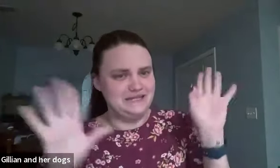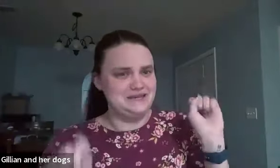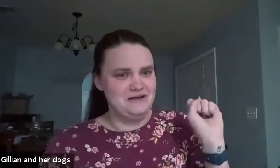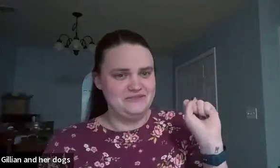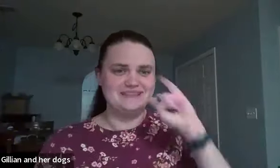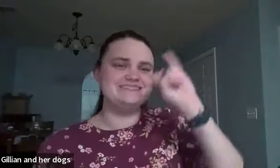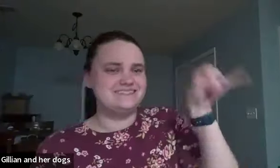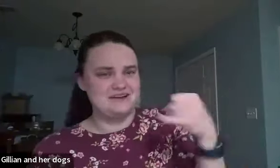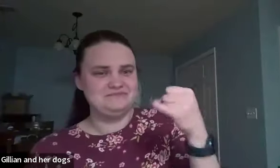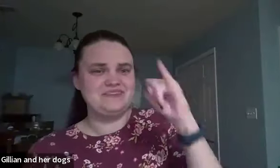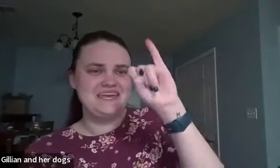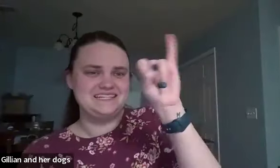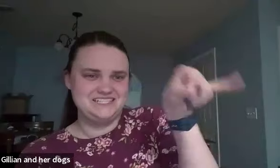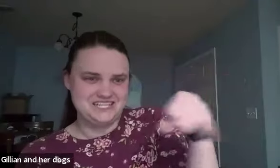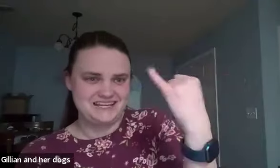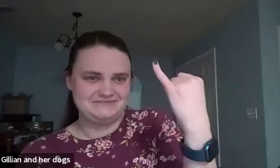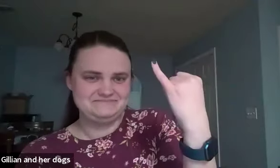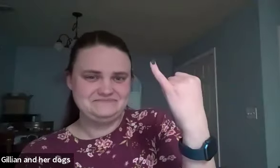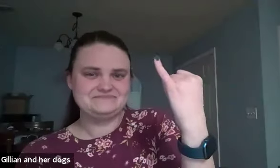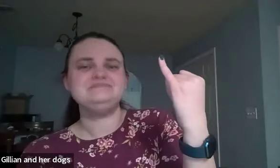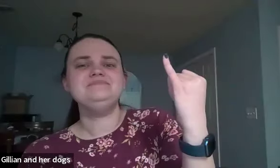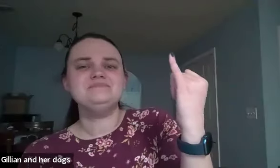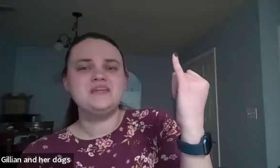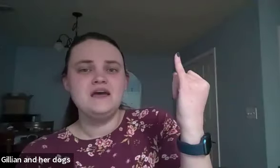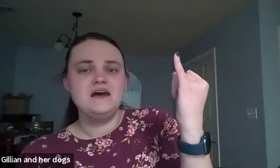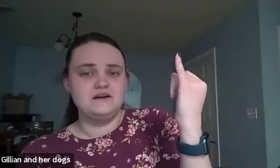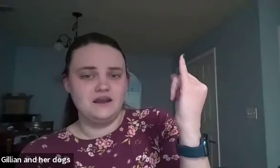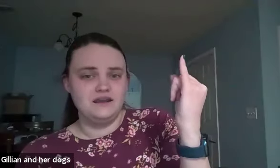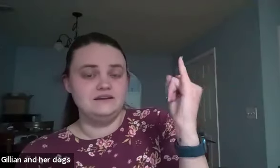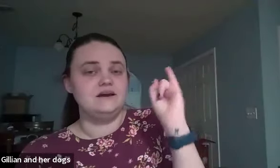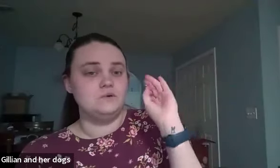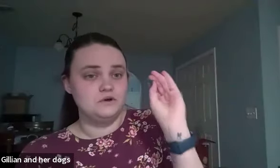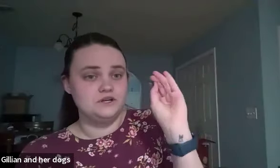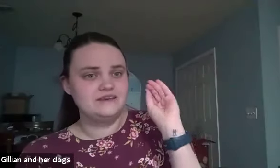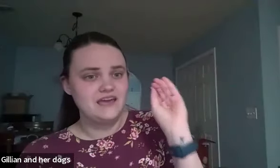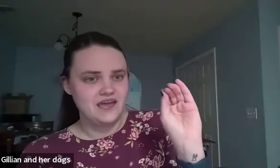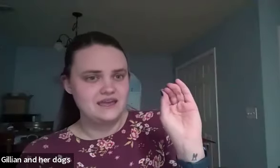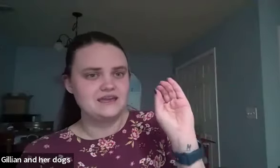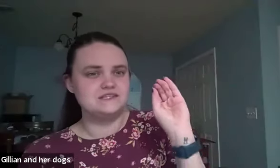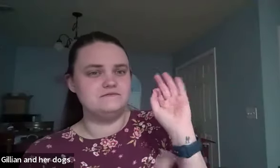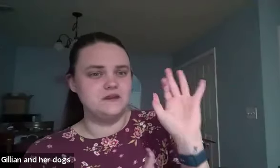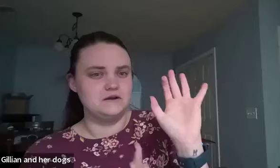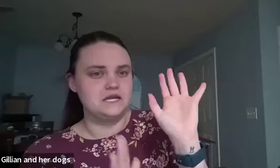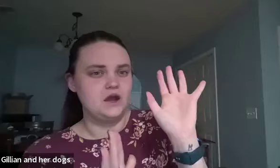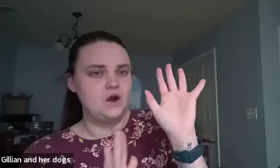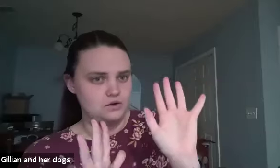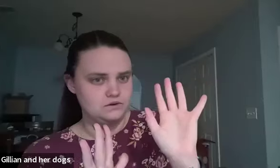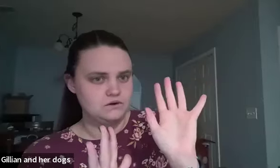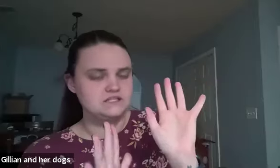picky about this. So J. Okay. I'm gonna warn y'all. K is a very awkward one.